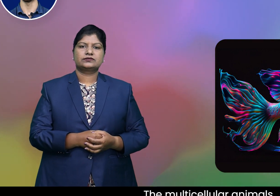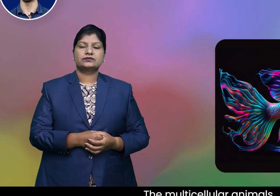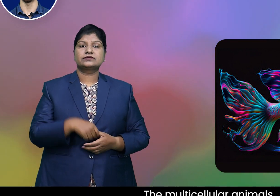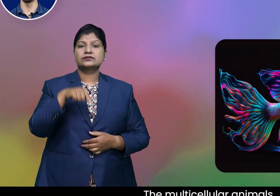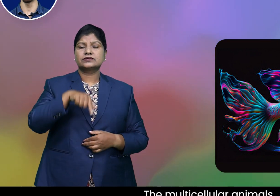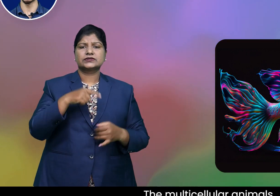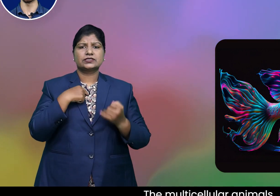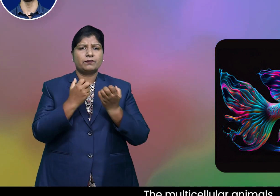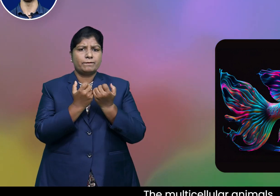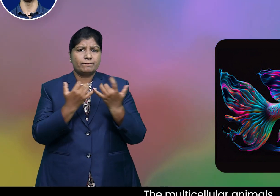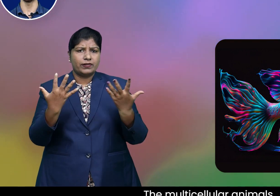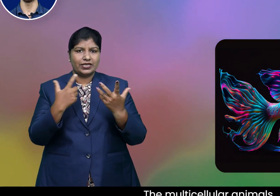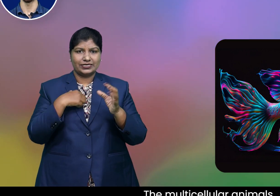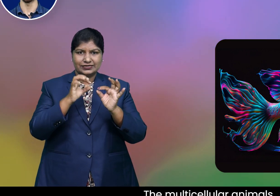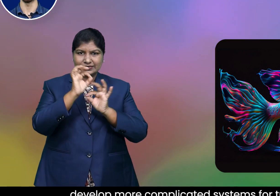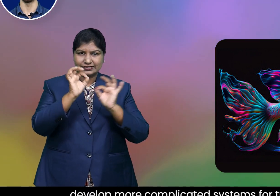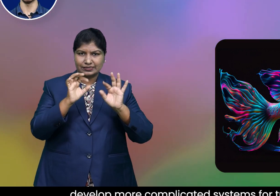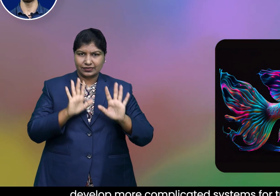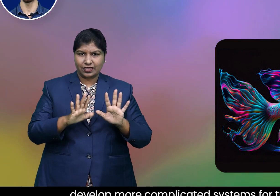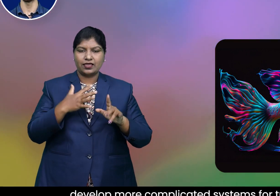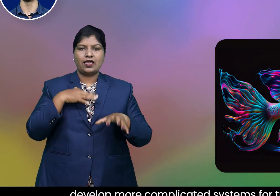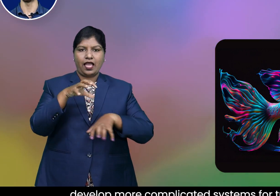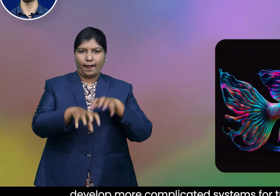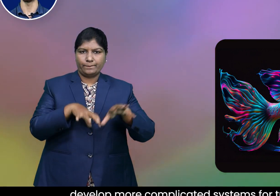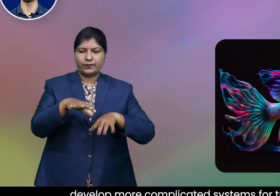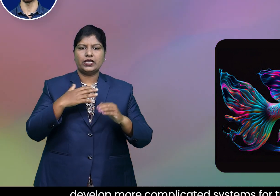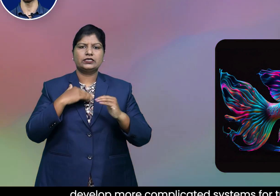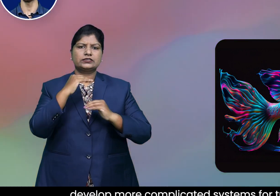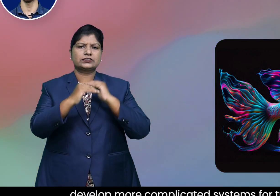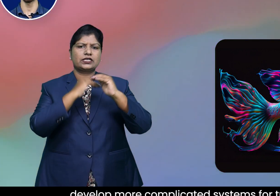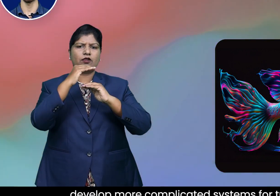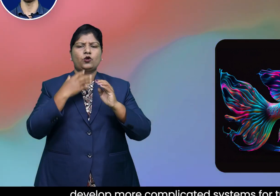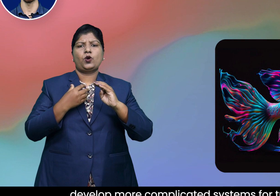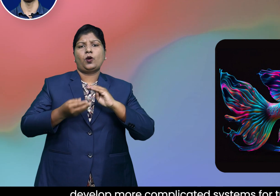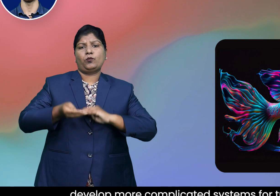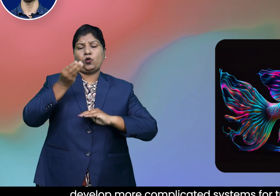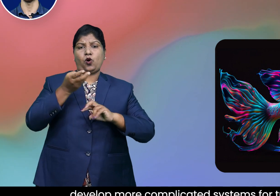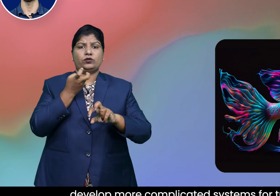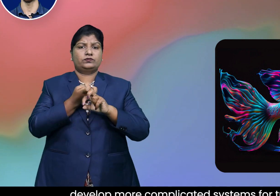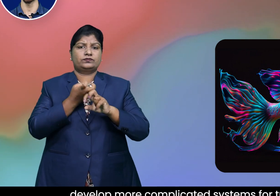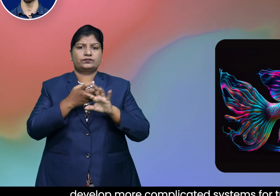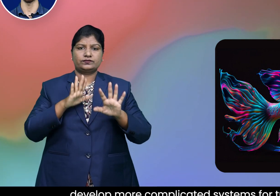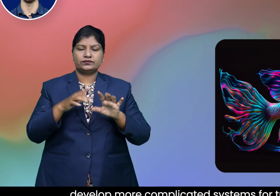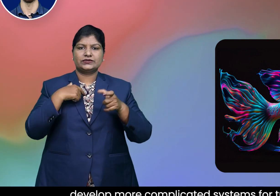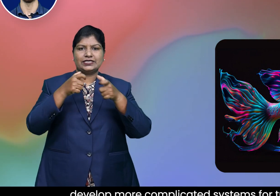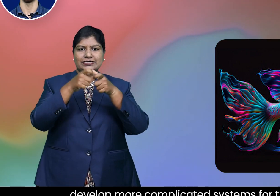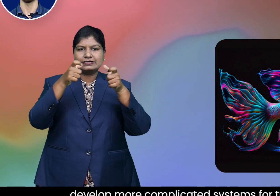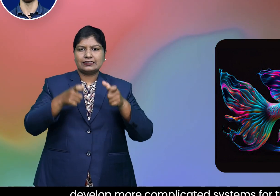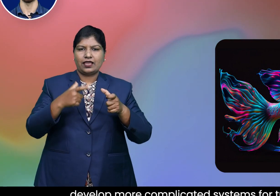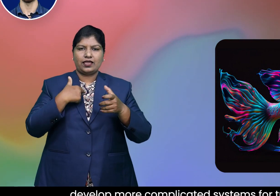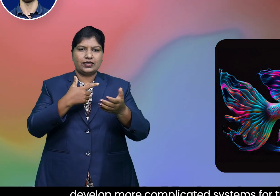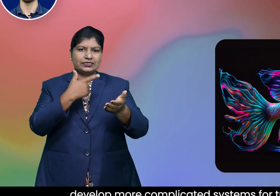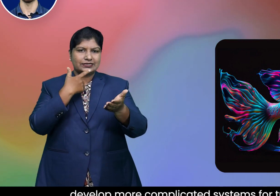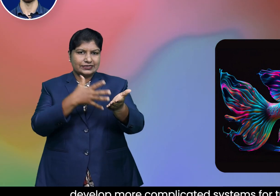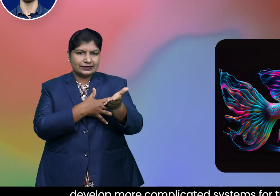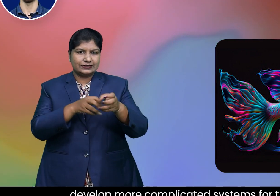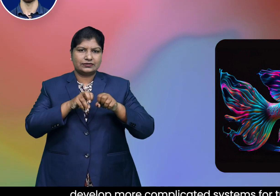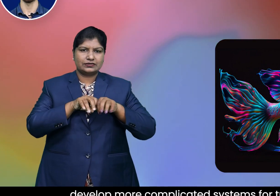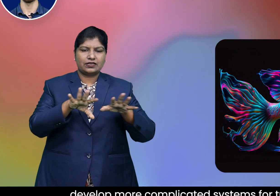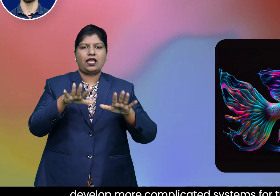The multicellular animals develop more complicated systems for transportation.